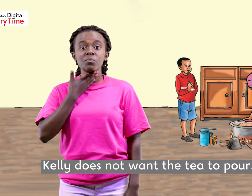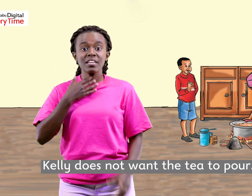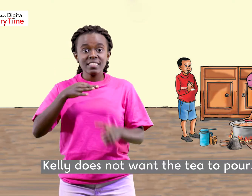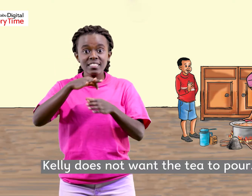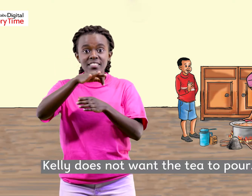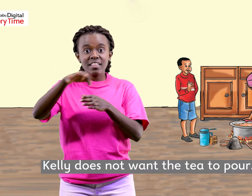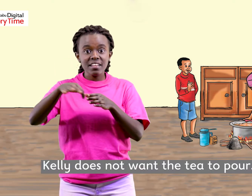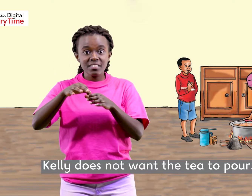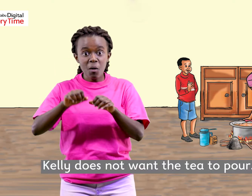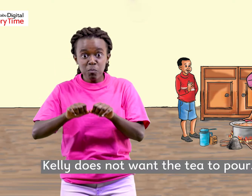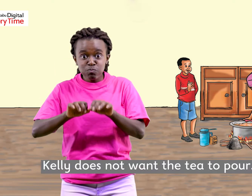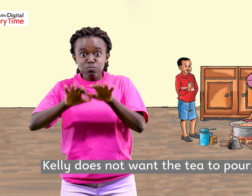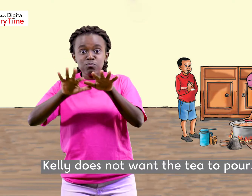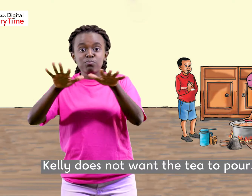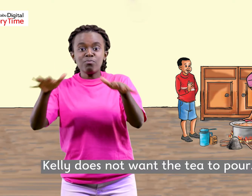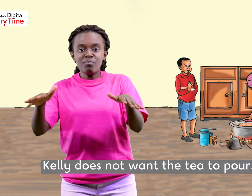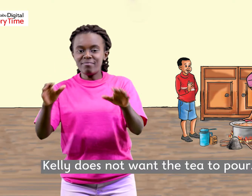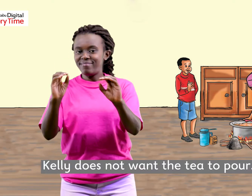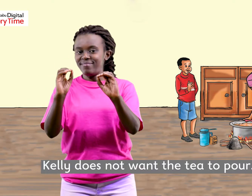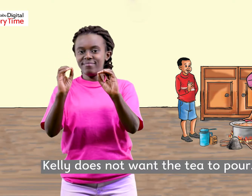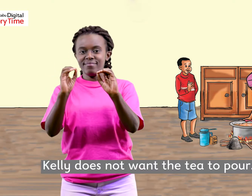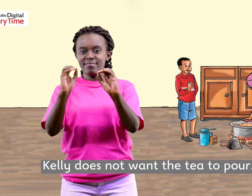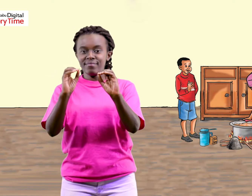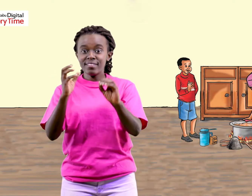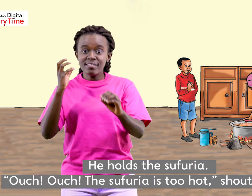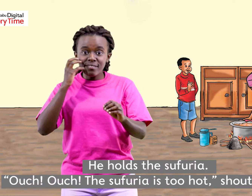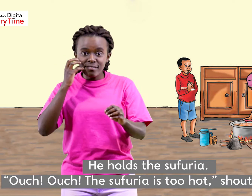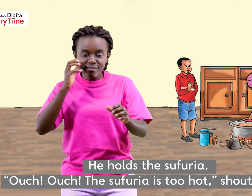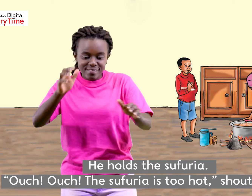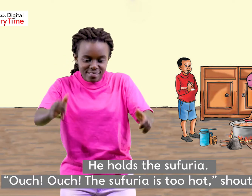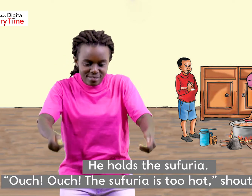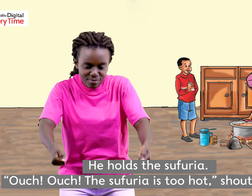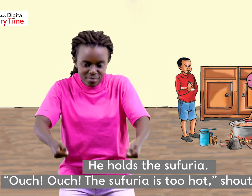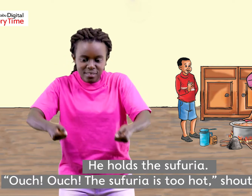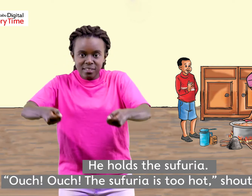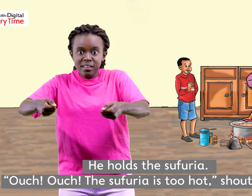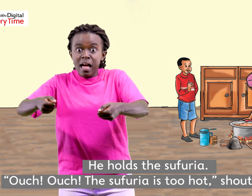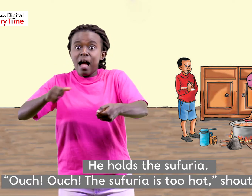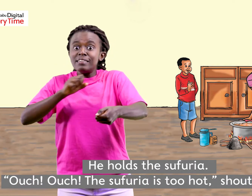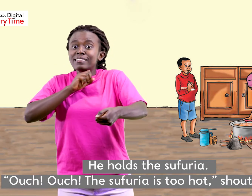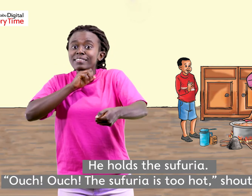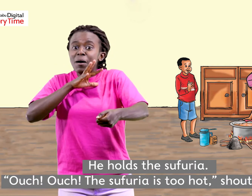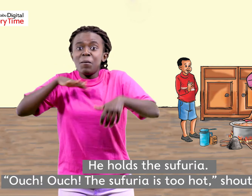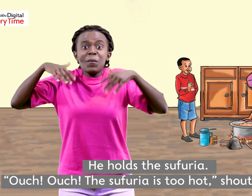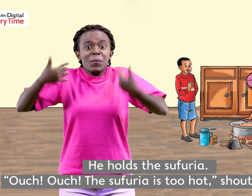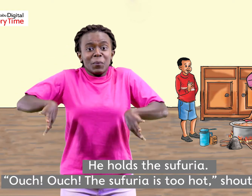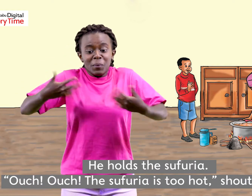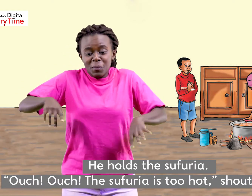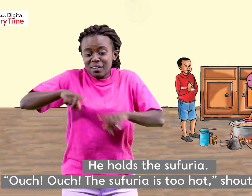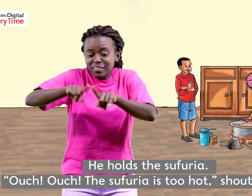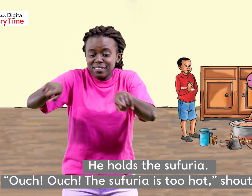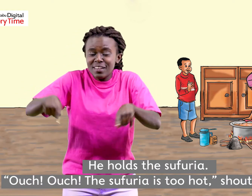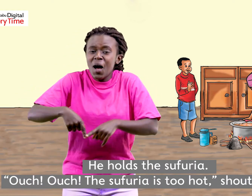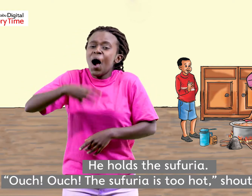Kelly does not want the tea to pour. He holds the sufuria. Ouch! Ouch! The sufuria is too